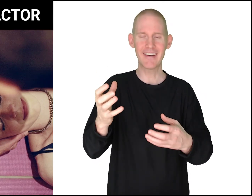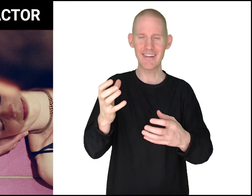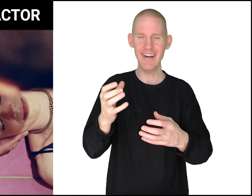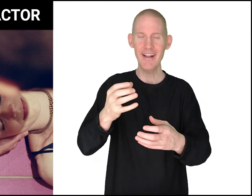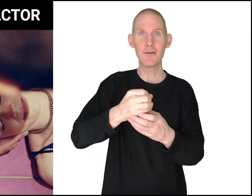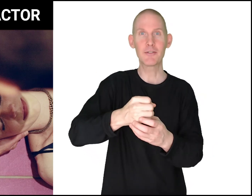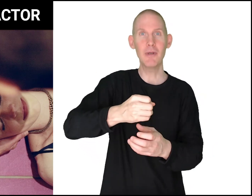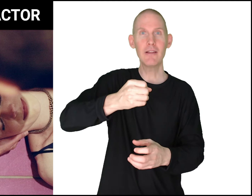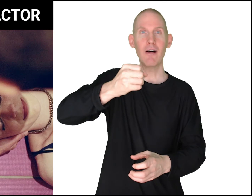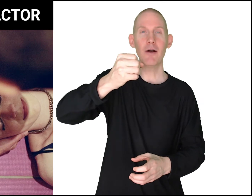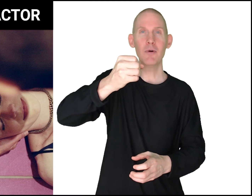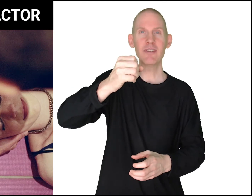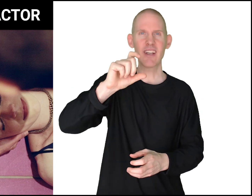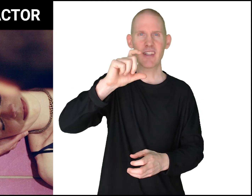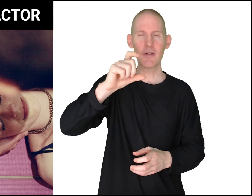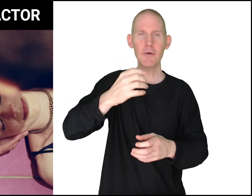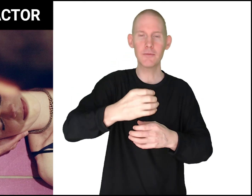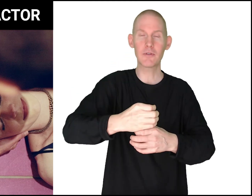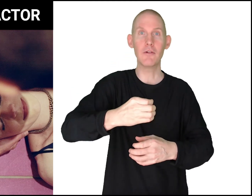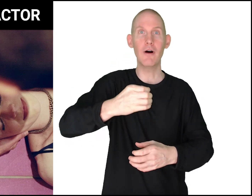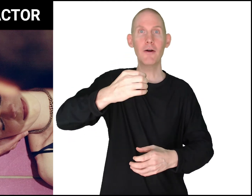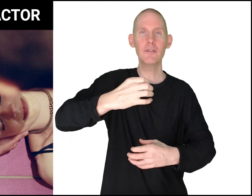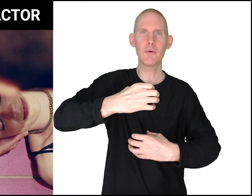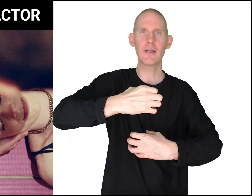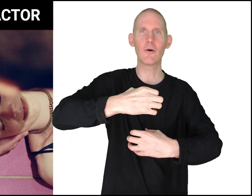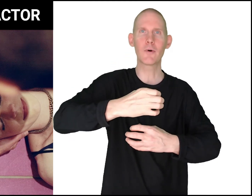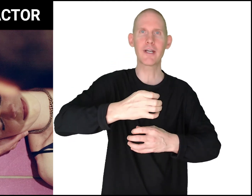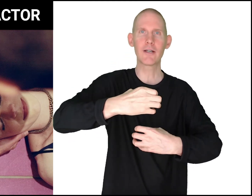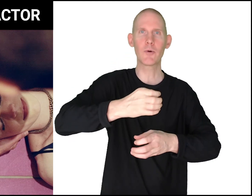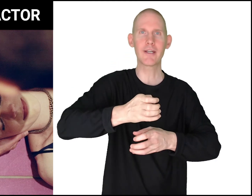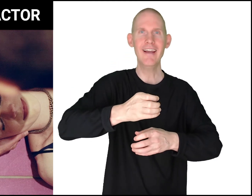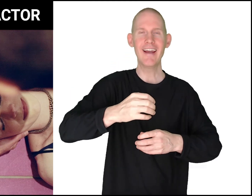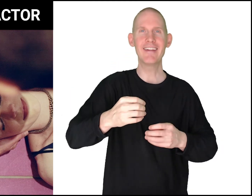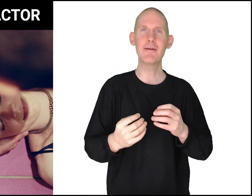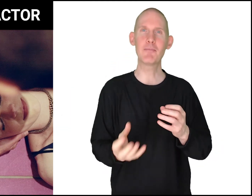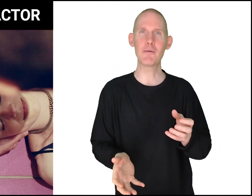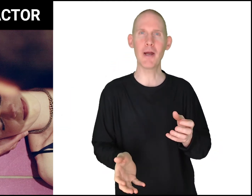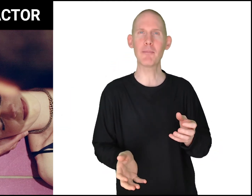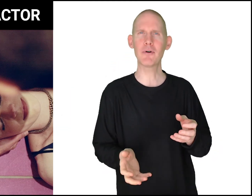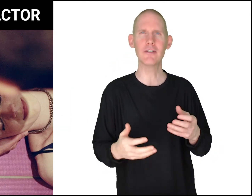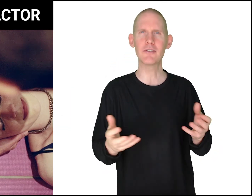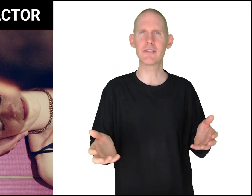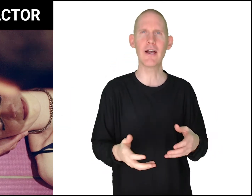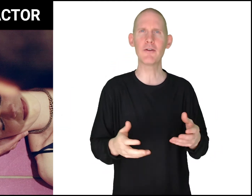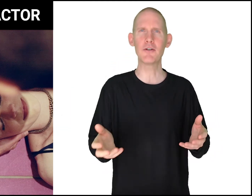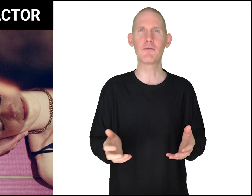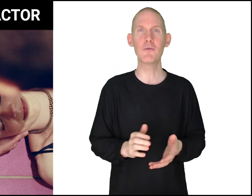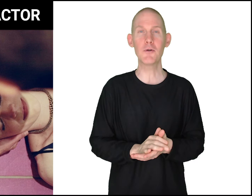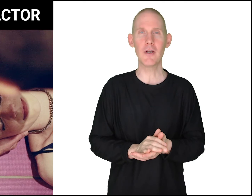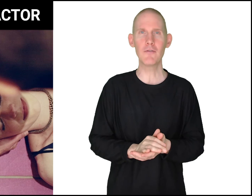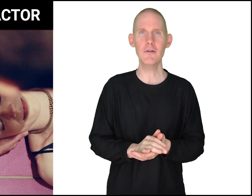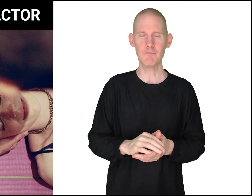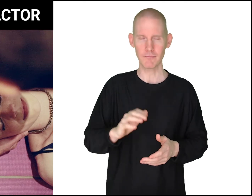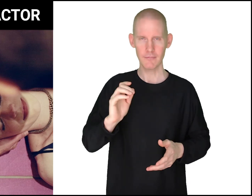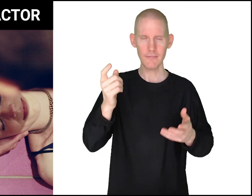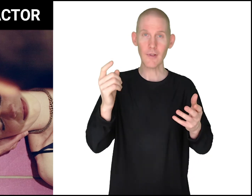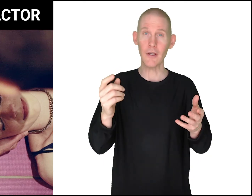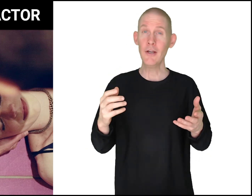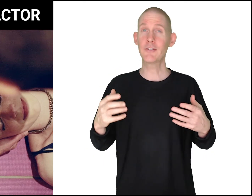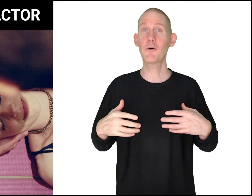right? Those big long ones, not the little ones, but the long ones where they go quick, quick, and then they put pepper on your salad or your food or whatever. So if it